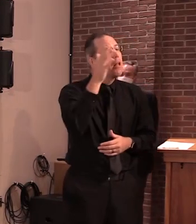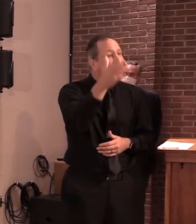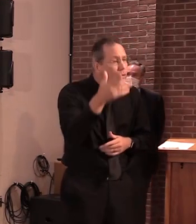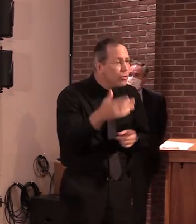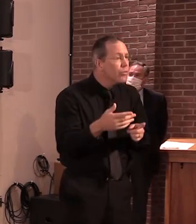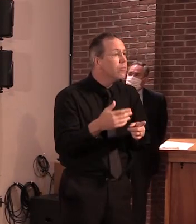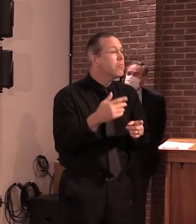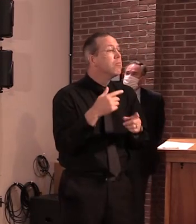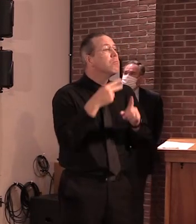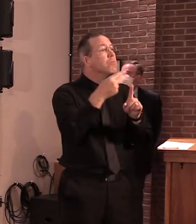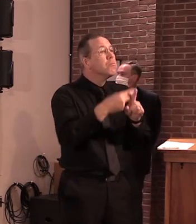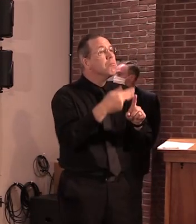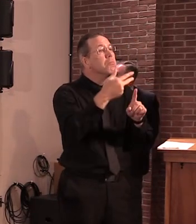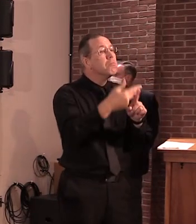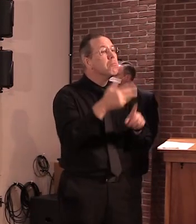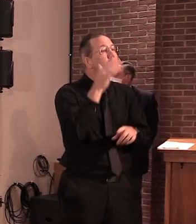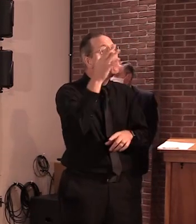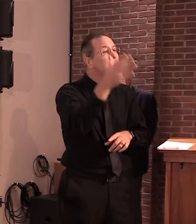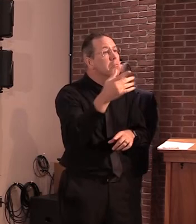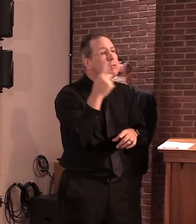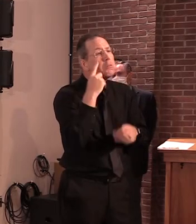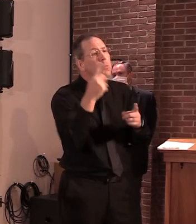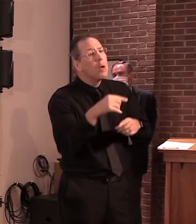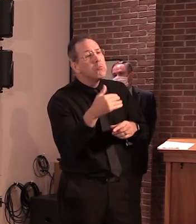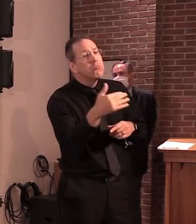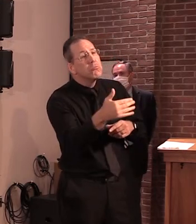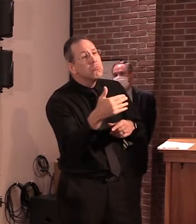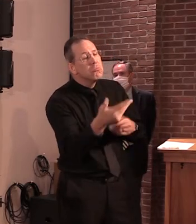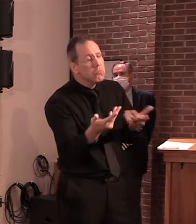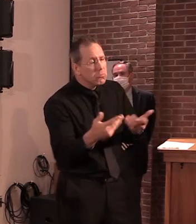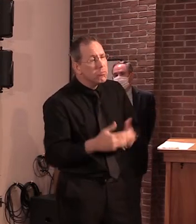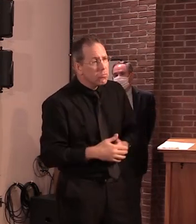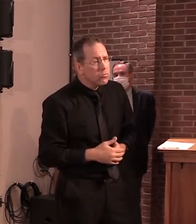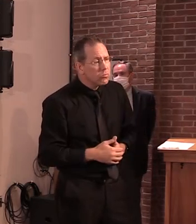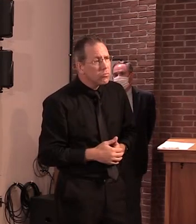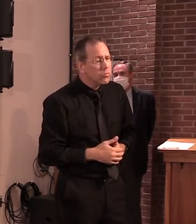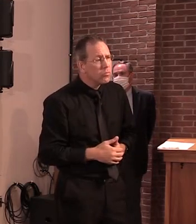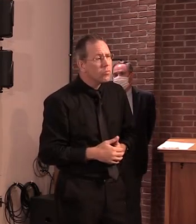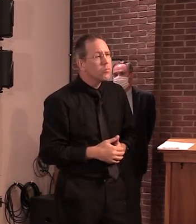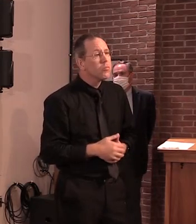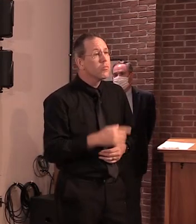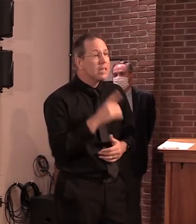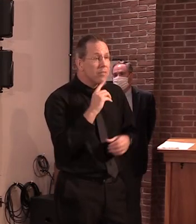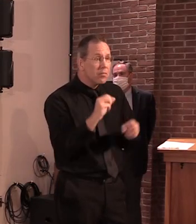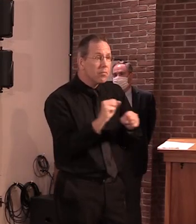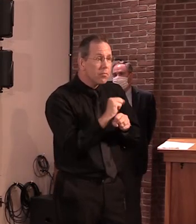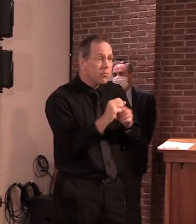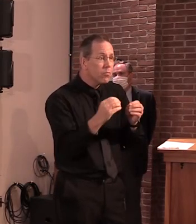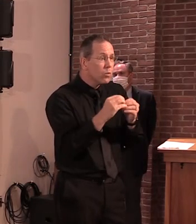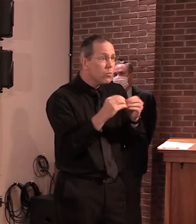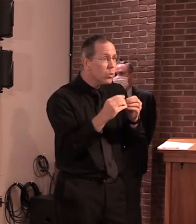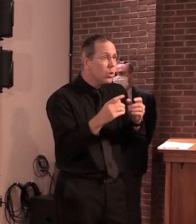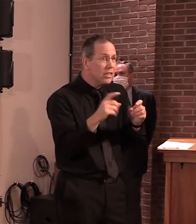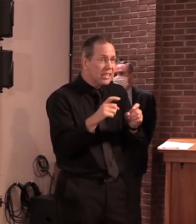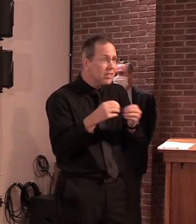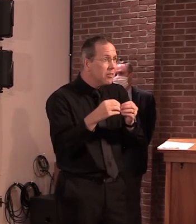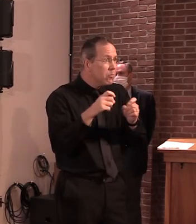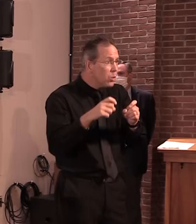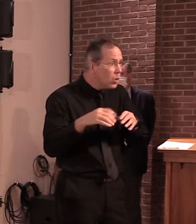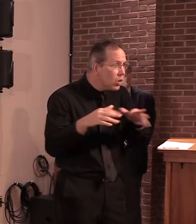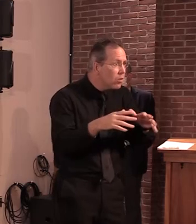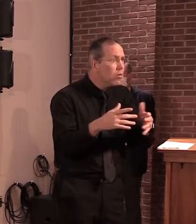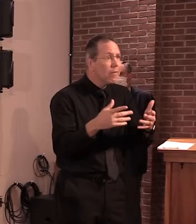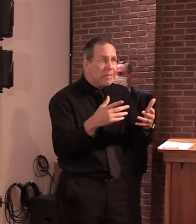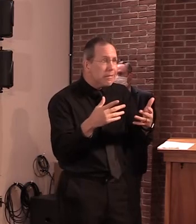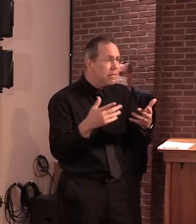if there's ongoing demand for state resources in addition to what the universities have already contracted